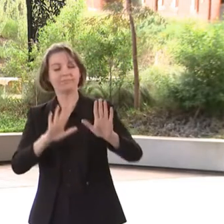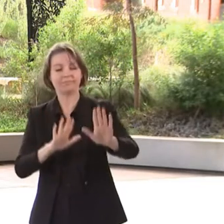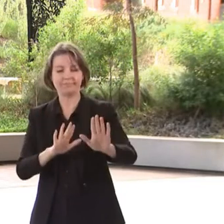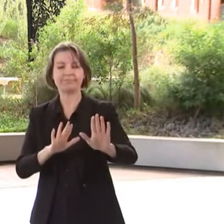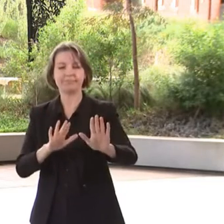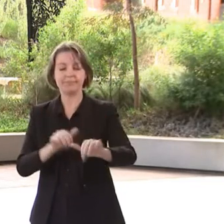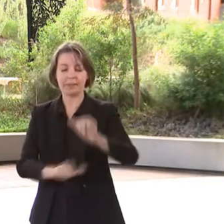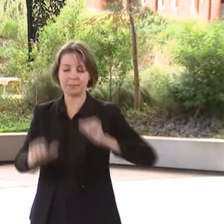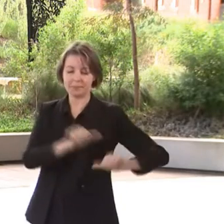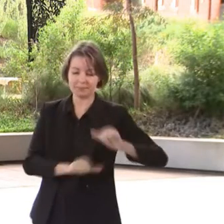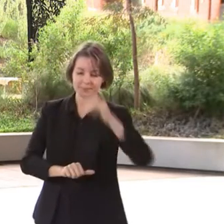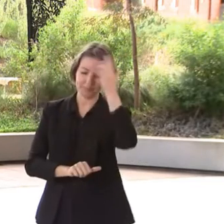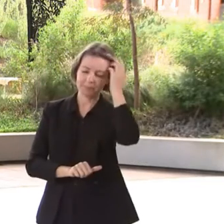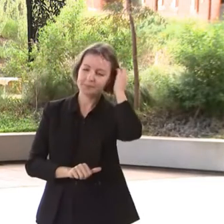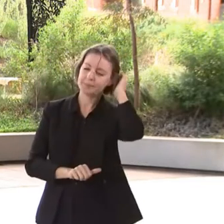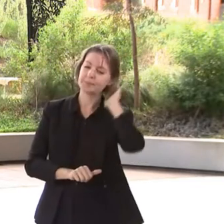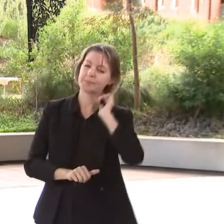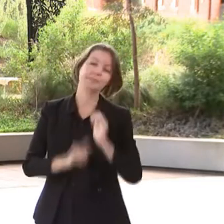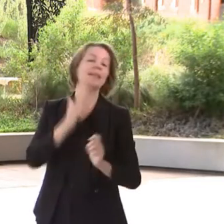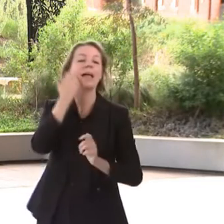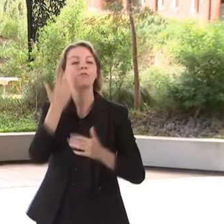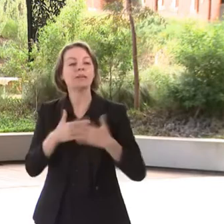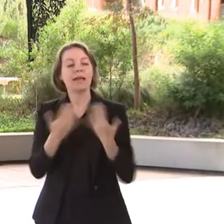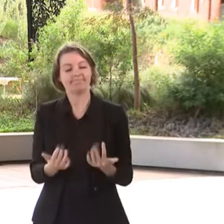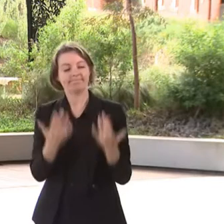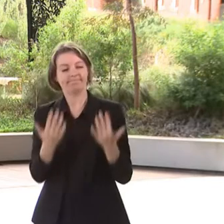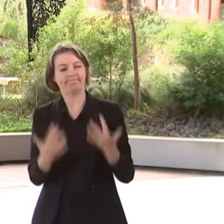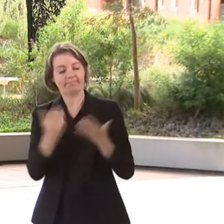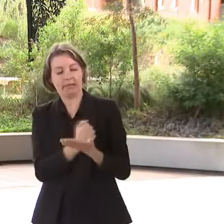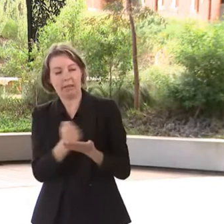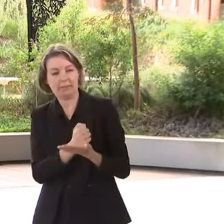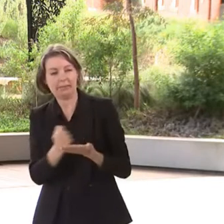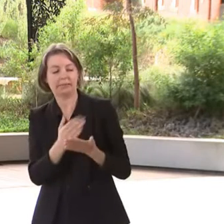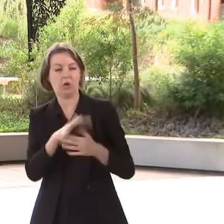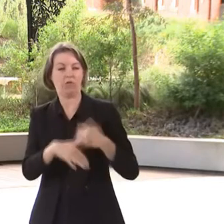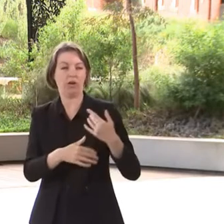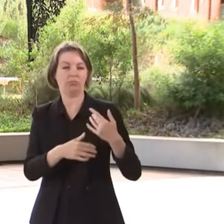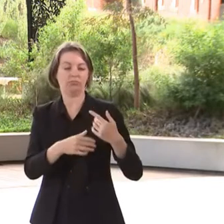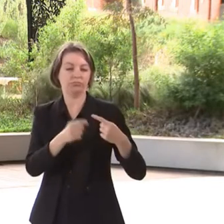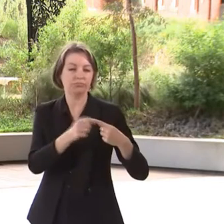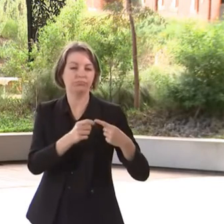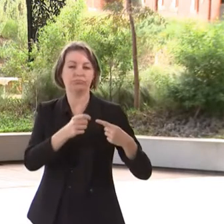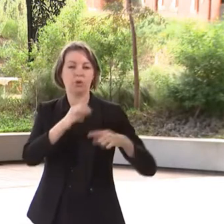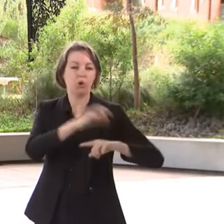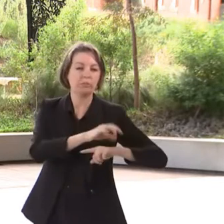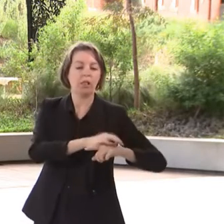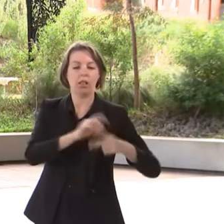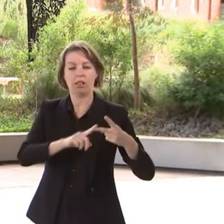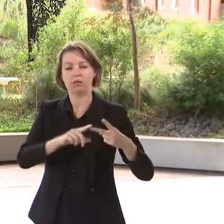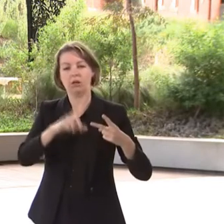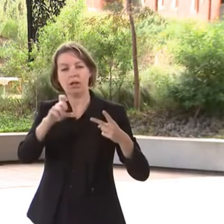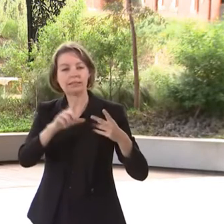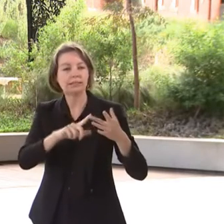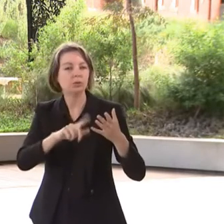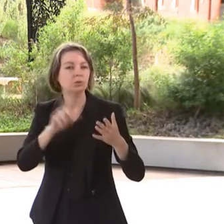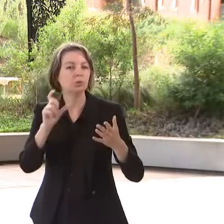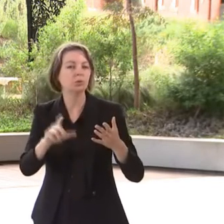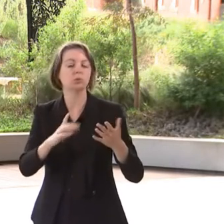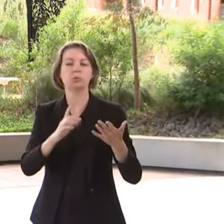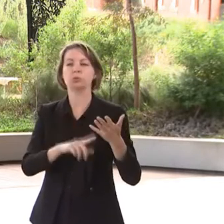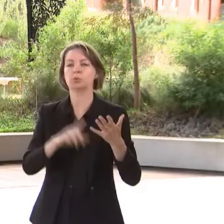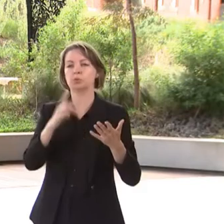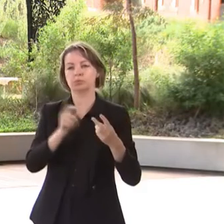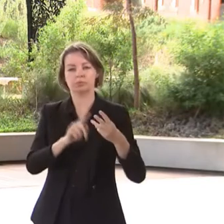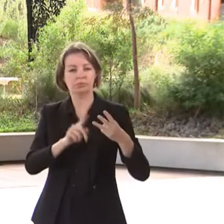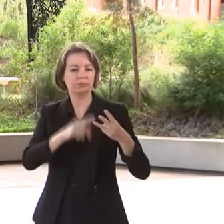back. We get figures every day. We get figures on hospitalisations and ICUs and death numbers. And behind every one of those figures